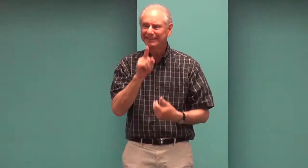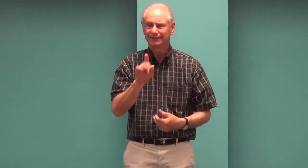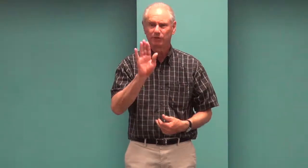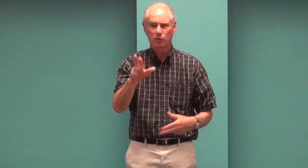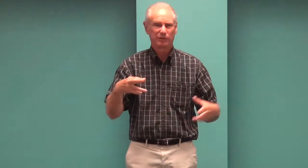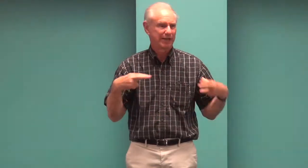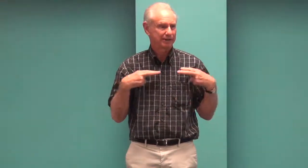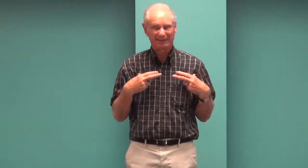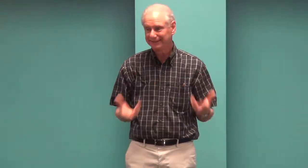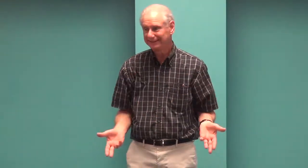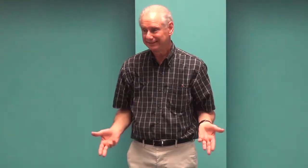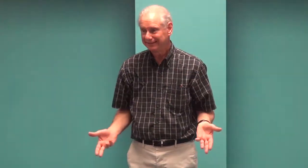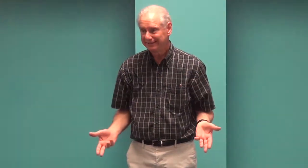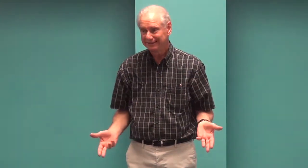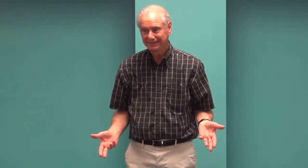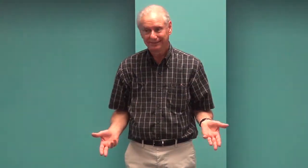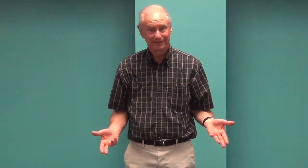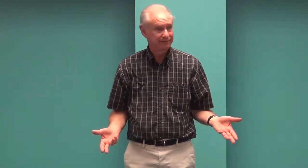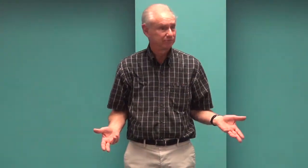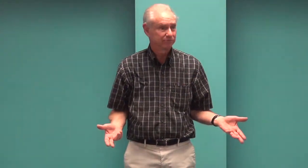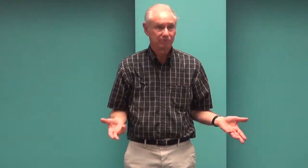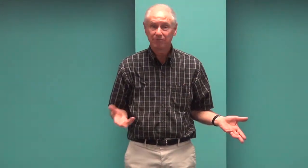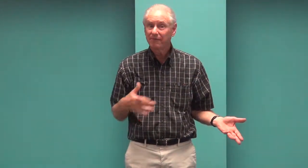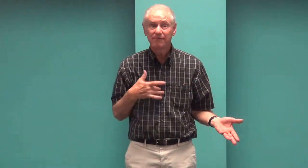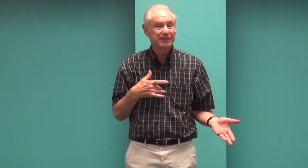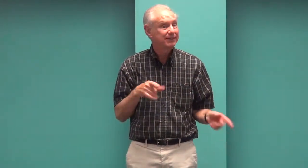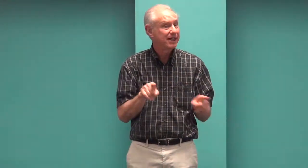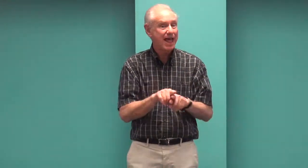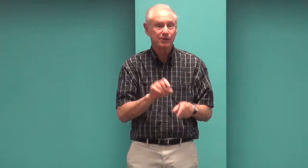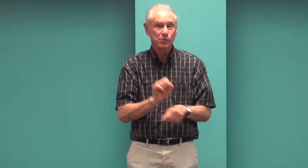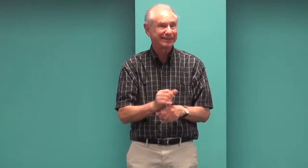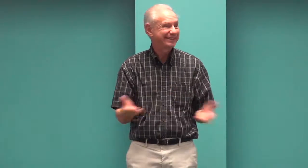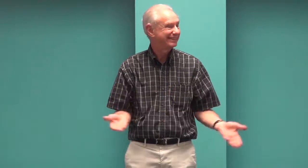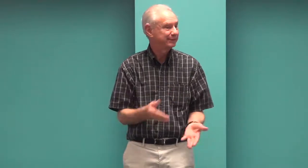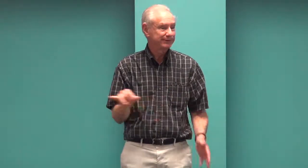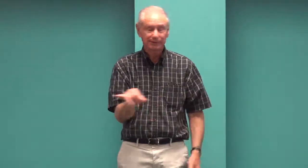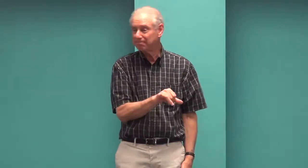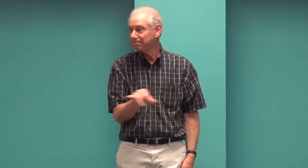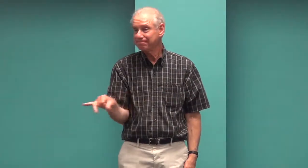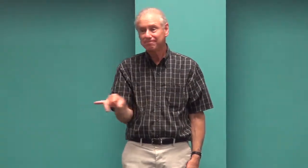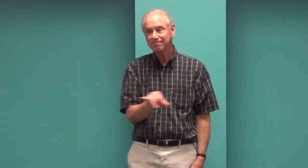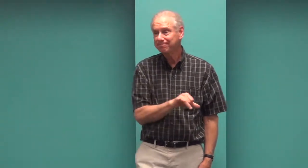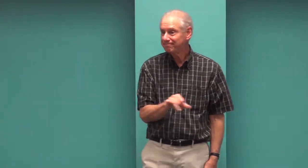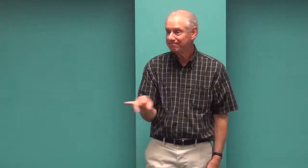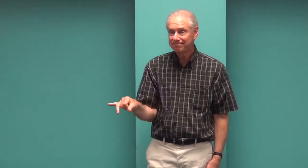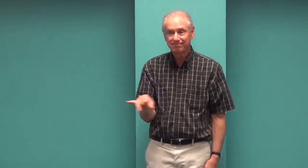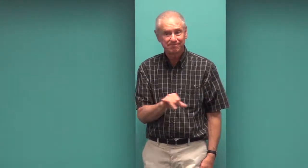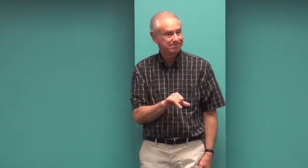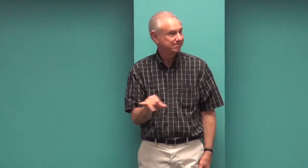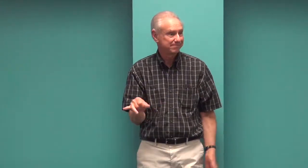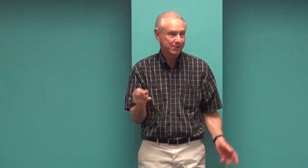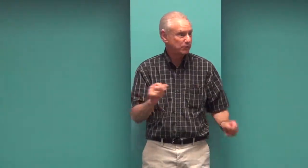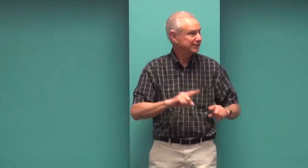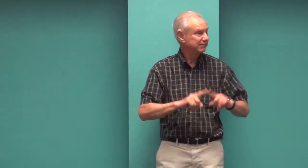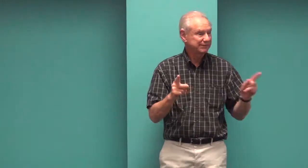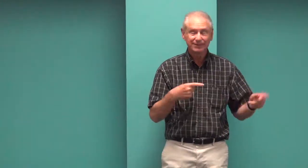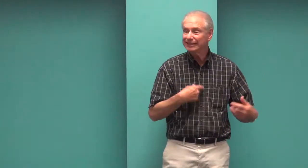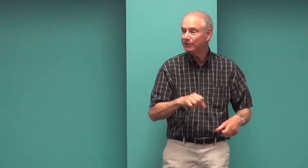Some people ask me how retirement's going. And I say, well, it actually feels like I'm still working. There's